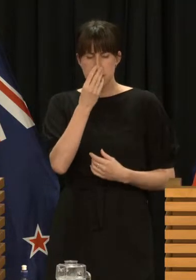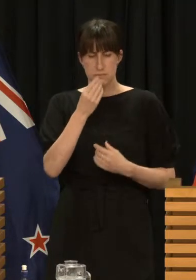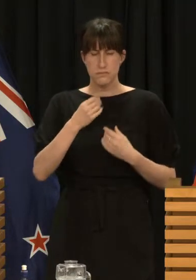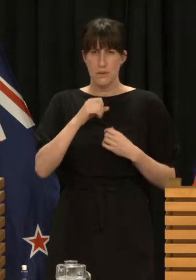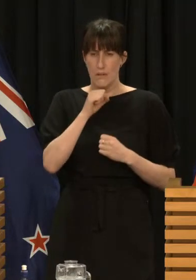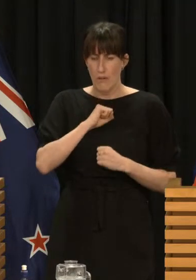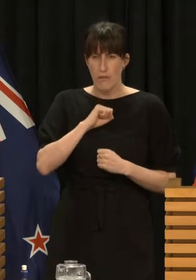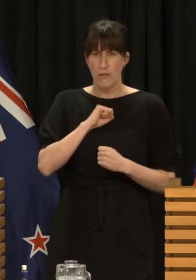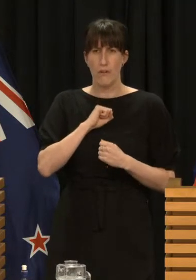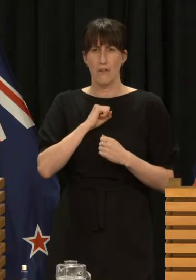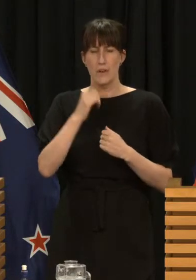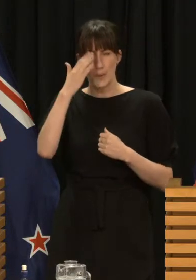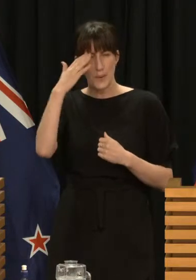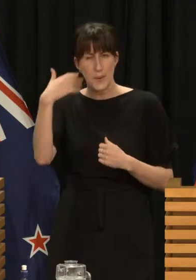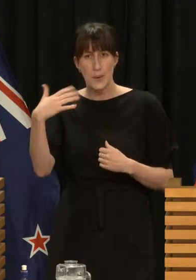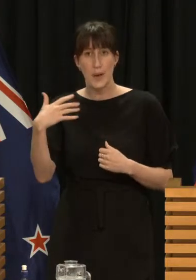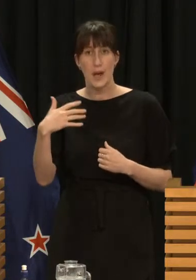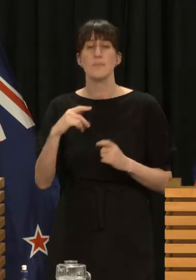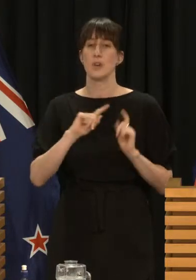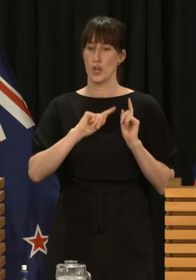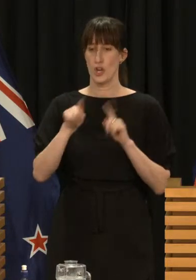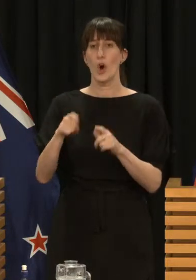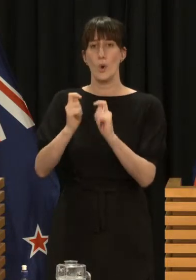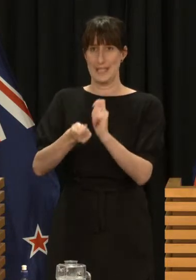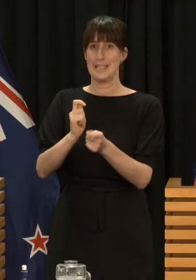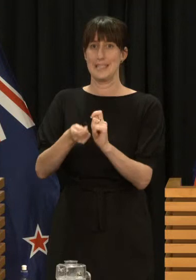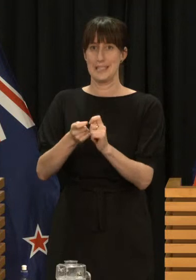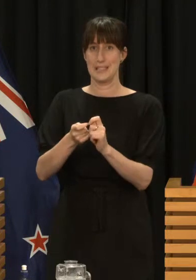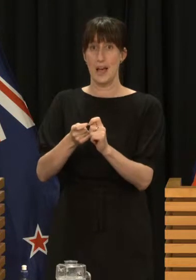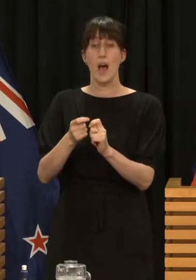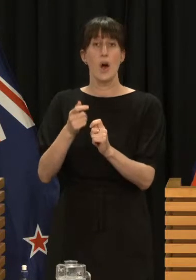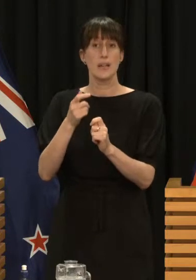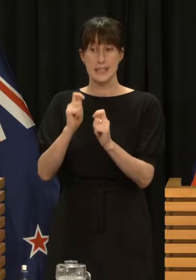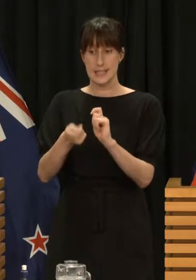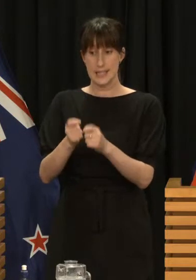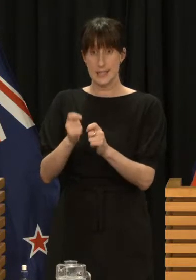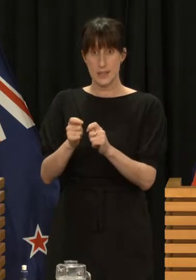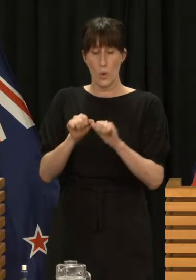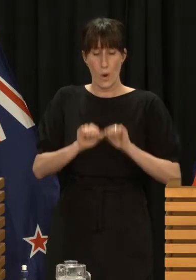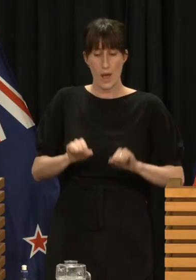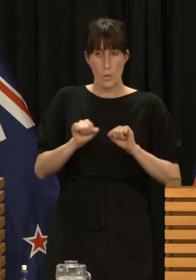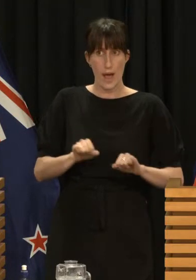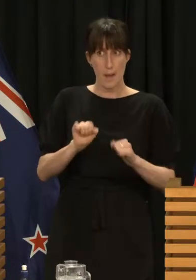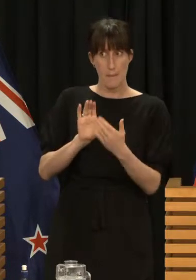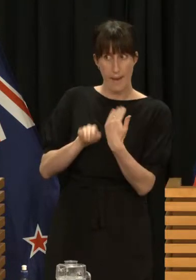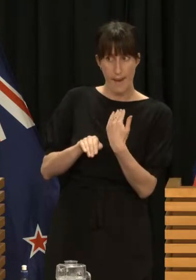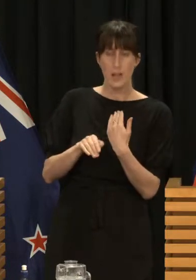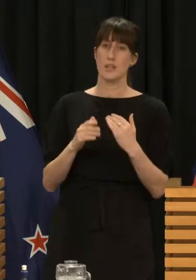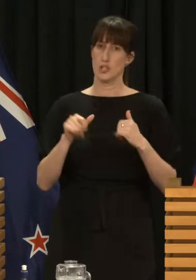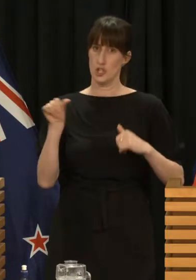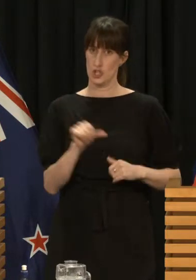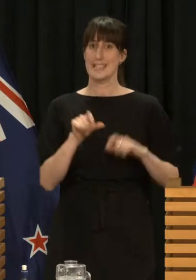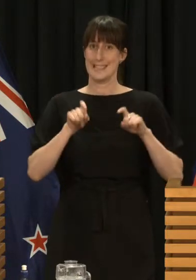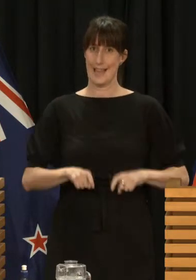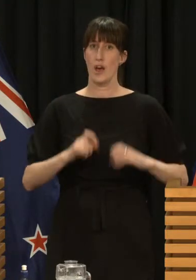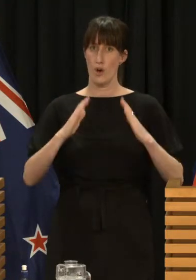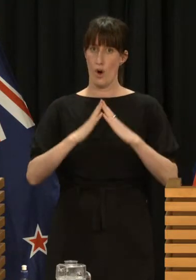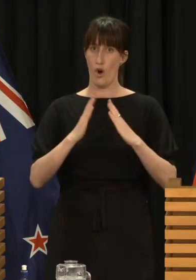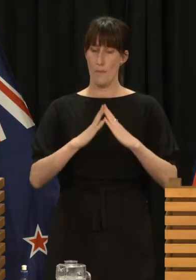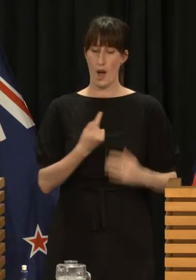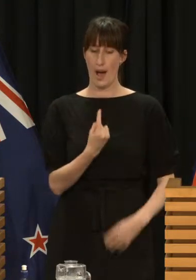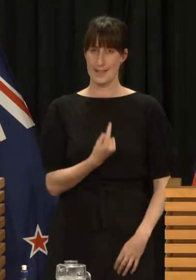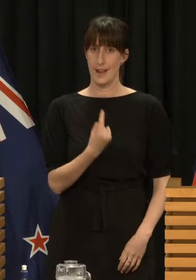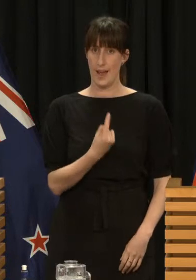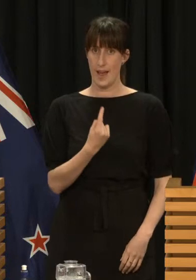at home until you have a negative test result. In addition to the testing advice that we provided yesterday, which